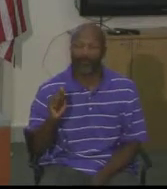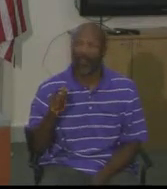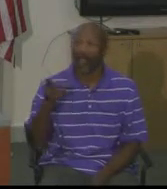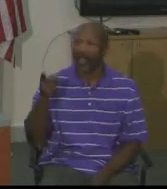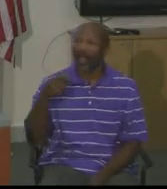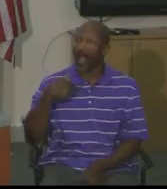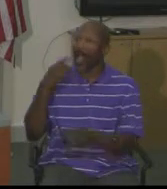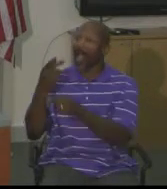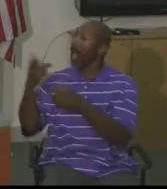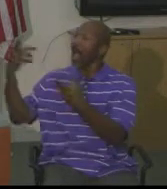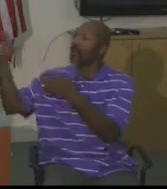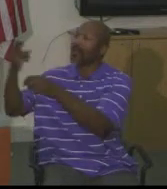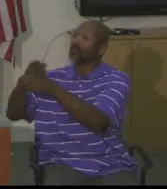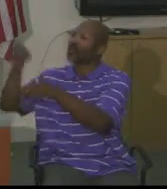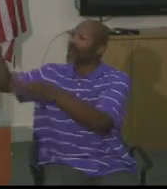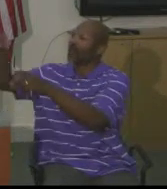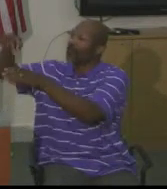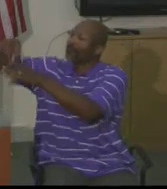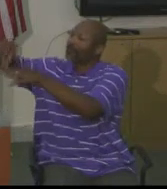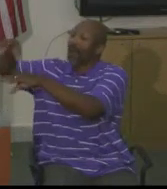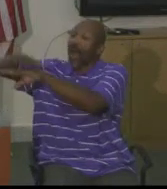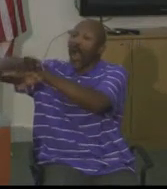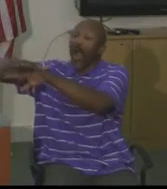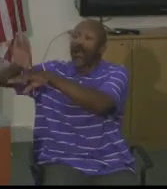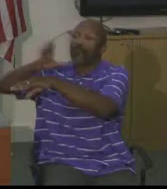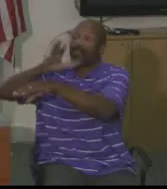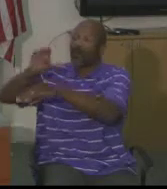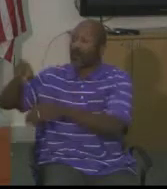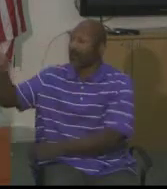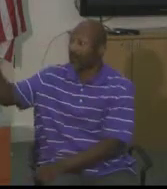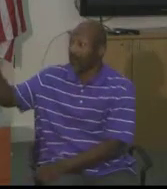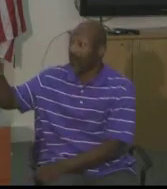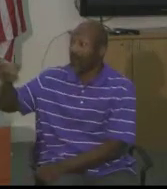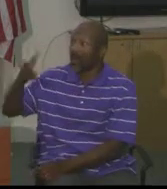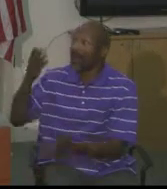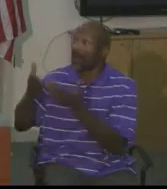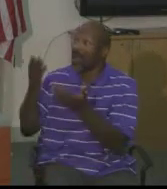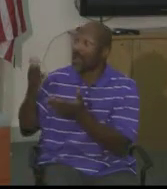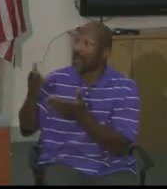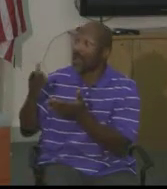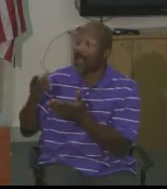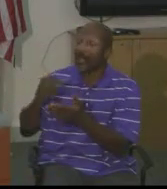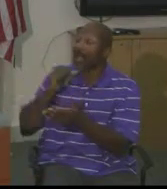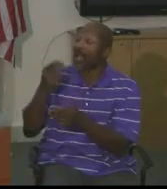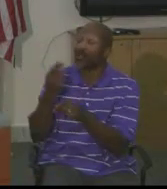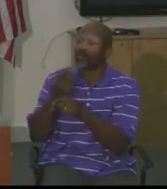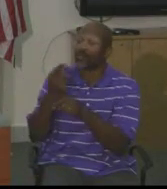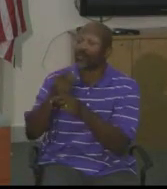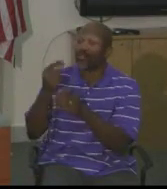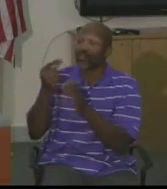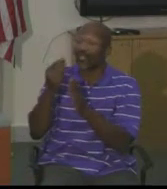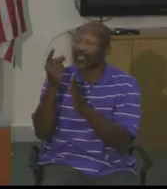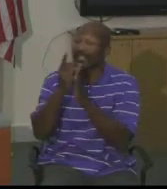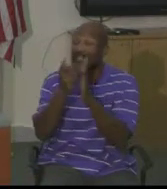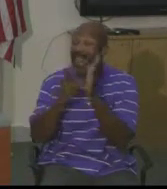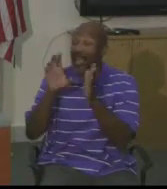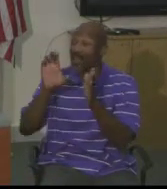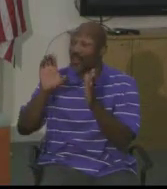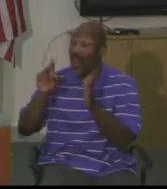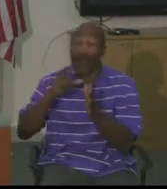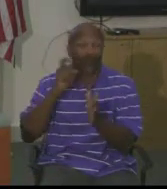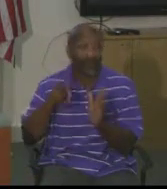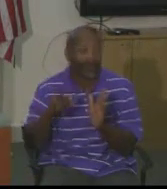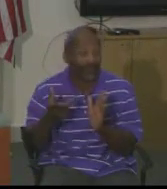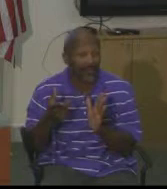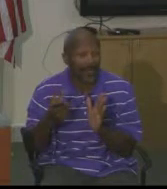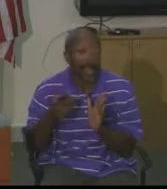not going to use these connectors, and I might, in that particular case, not put the graphics card in.